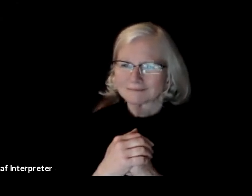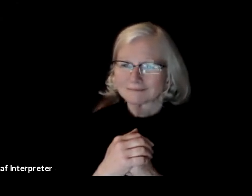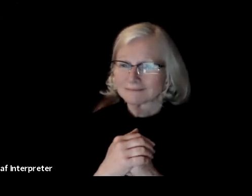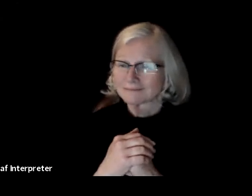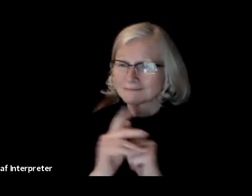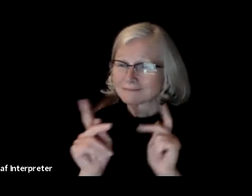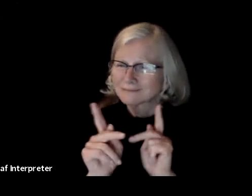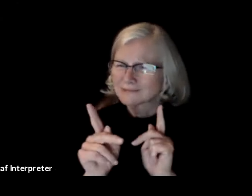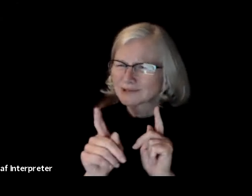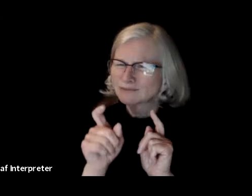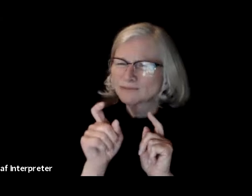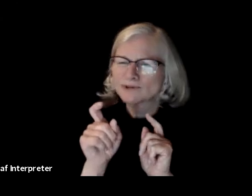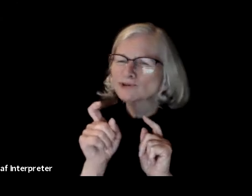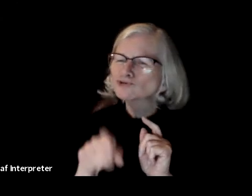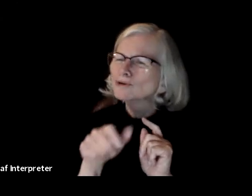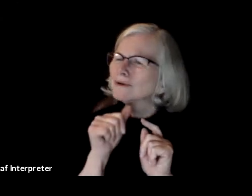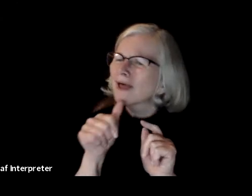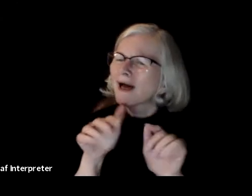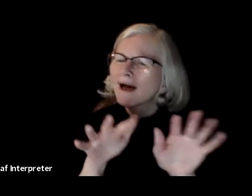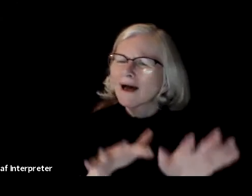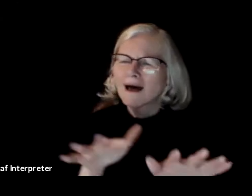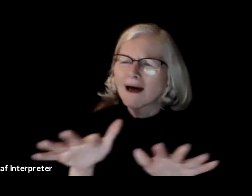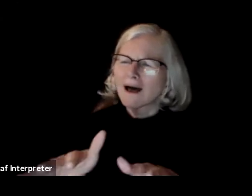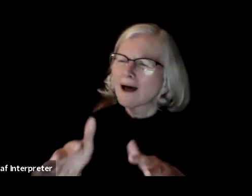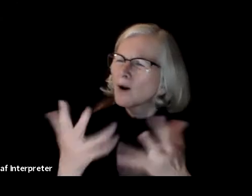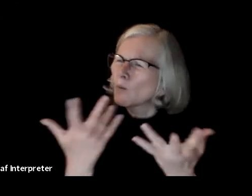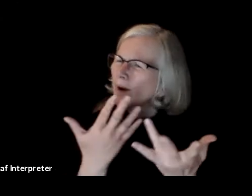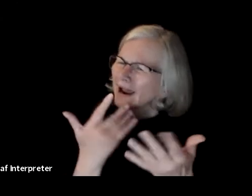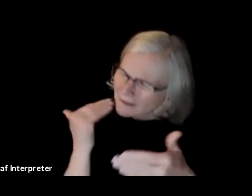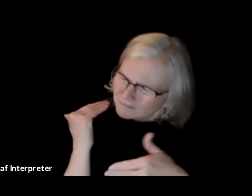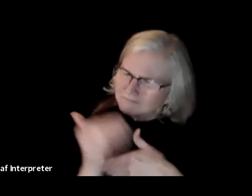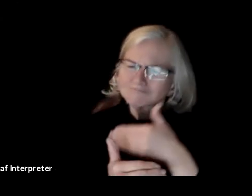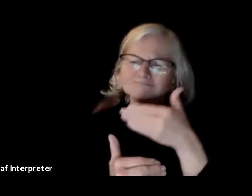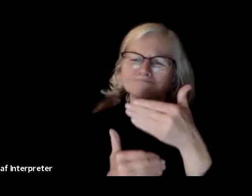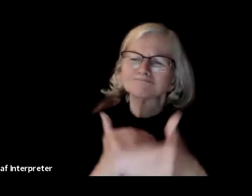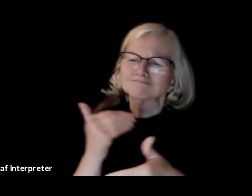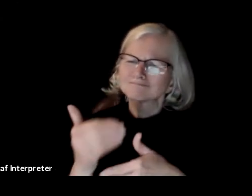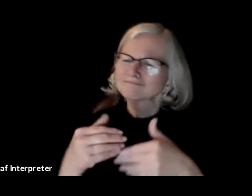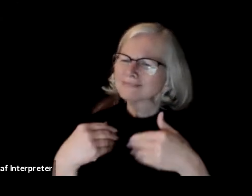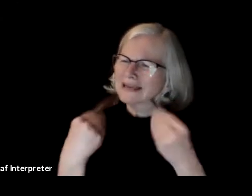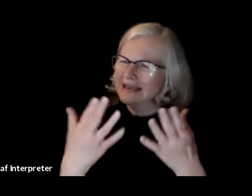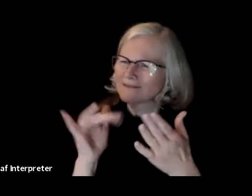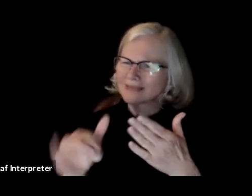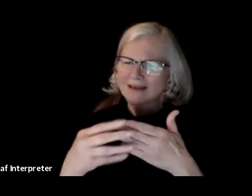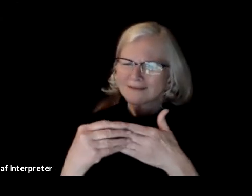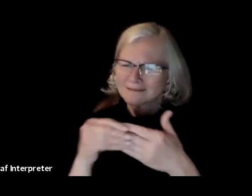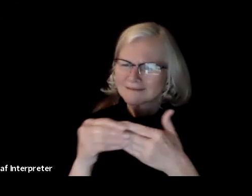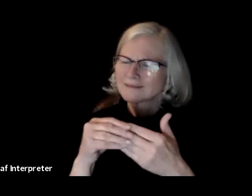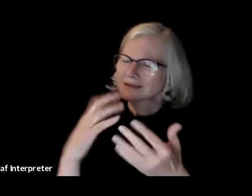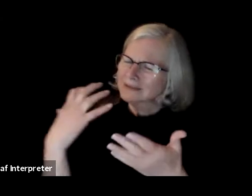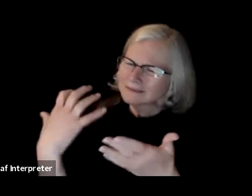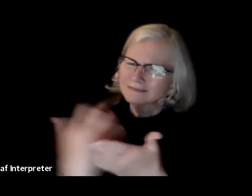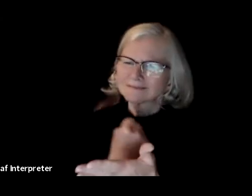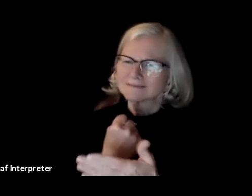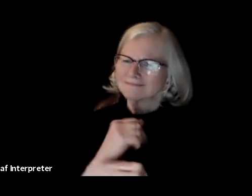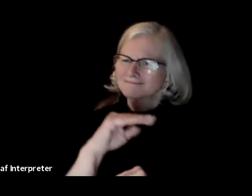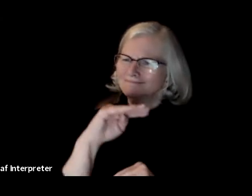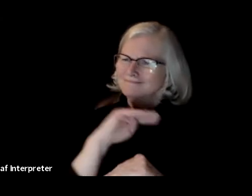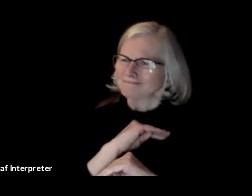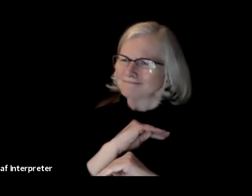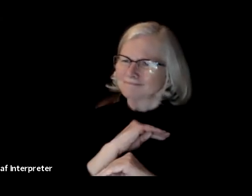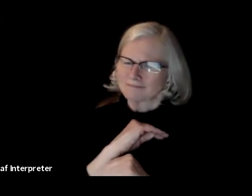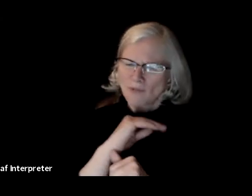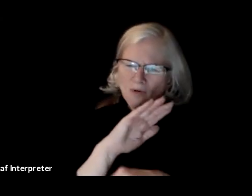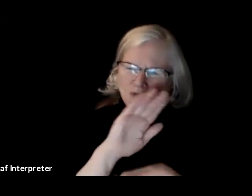next eligibility category, but to be a little more flexible and able to meet the specific conditions